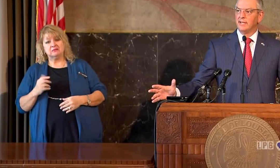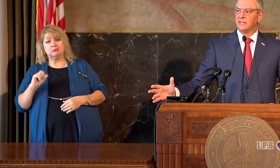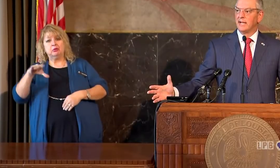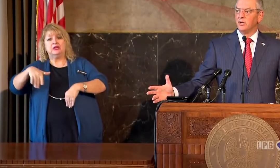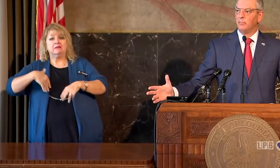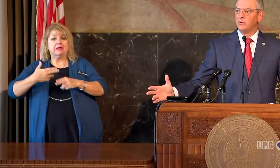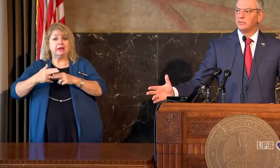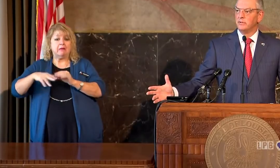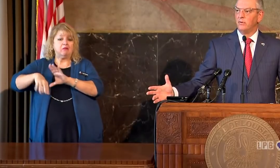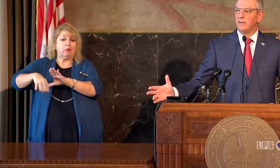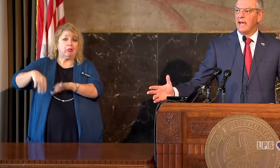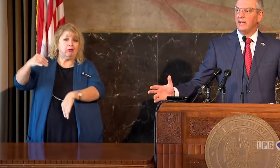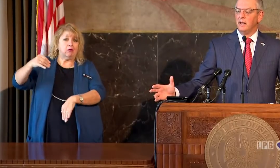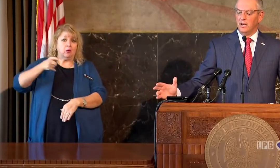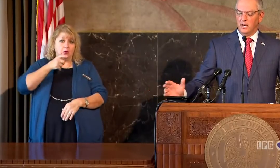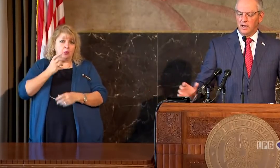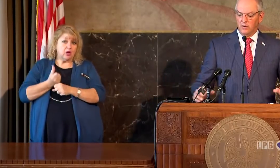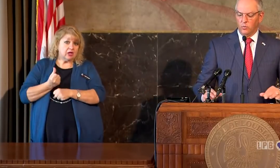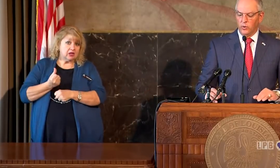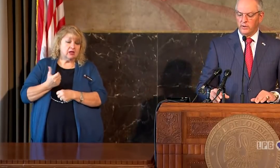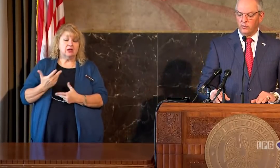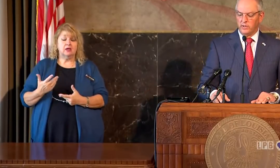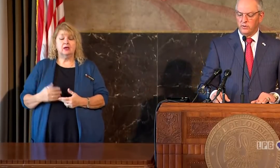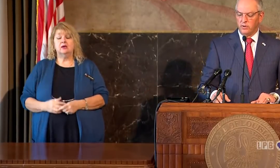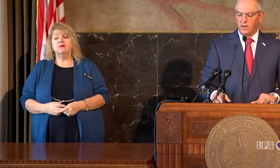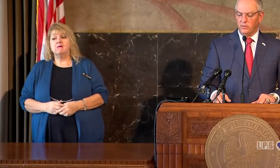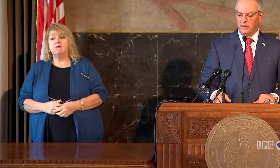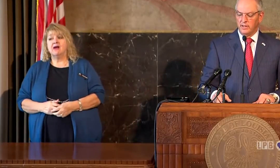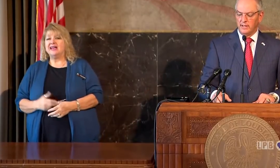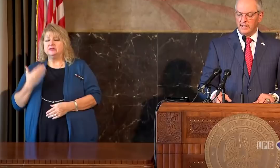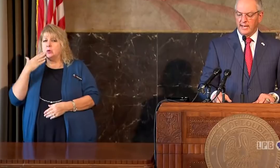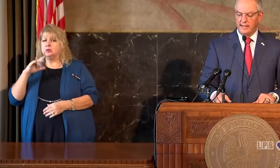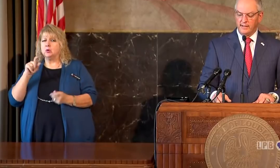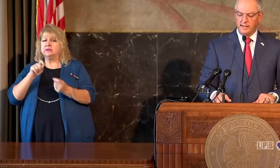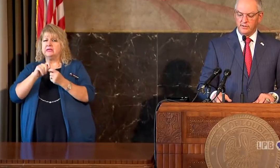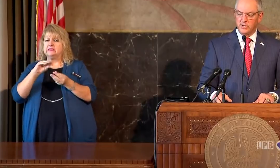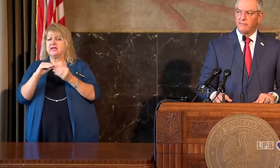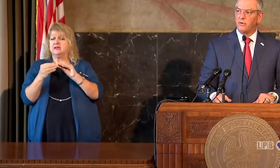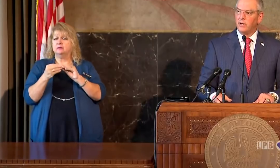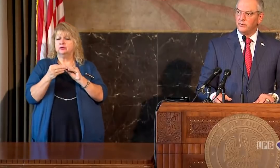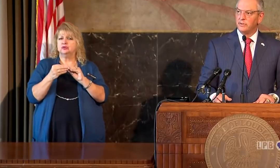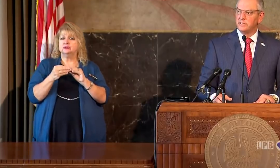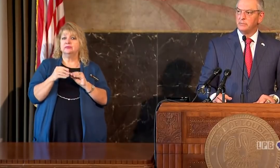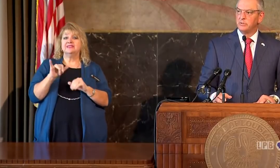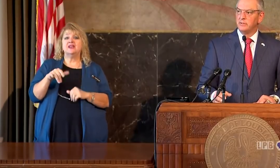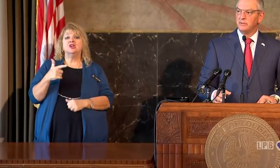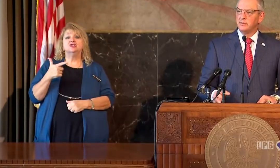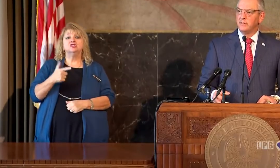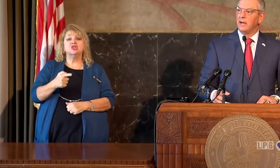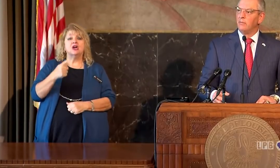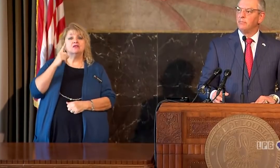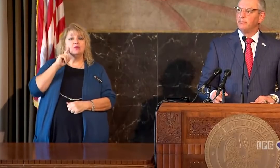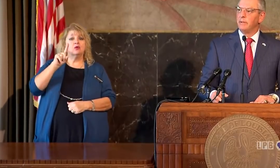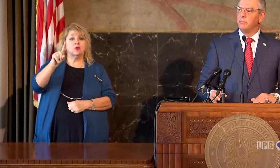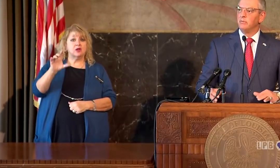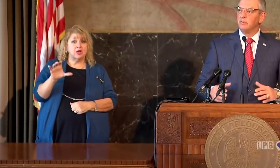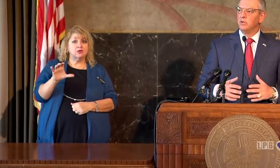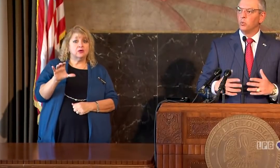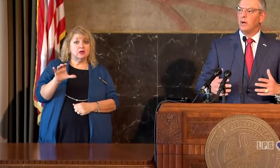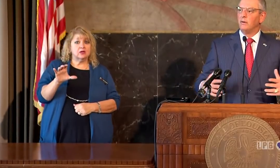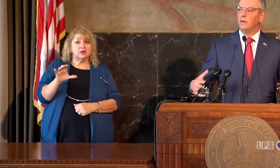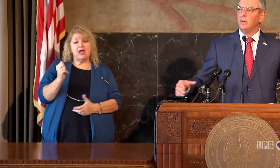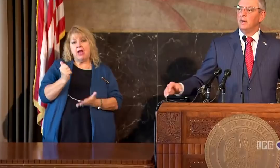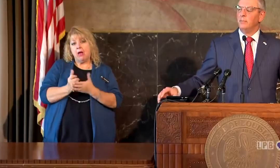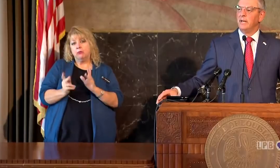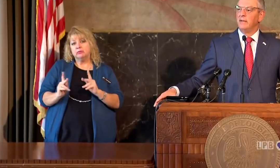give you the exact numbers on that. We do know that the shot for 100 seems to help people